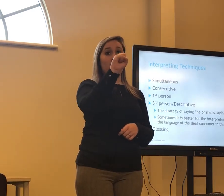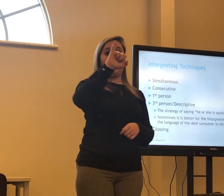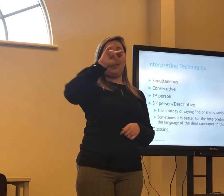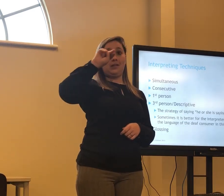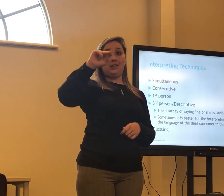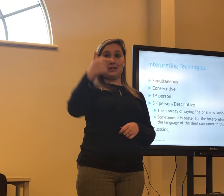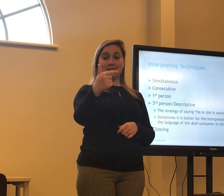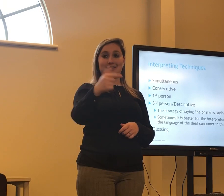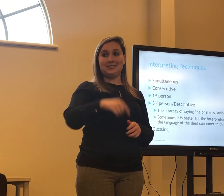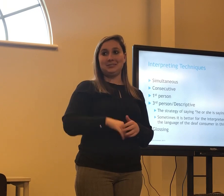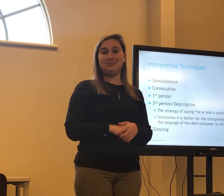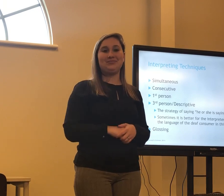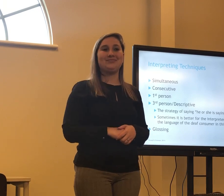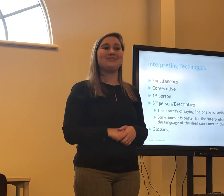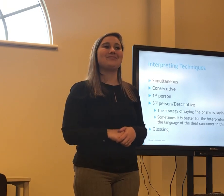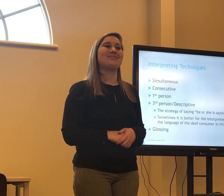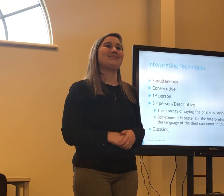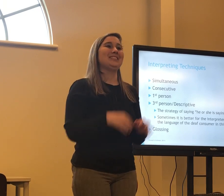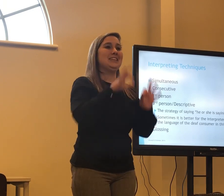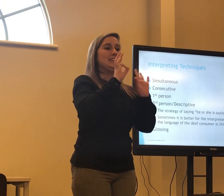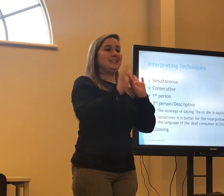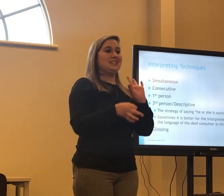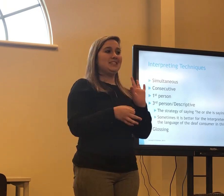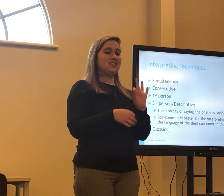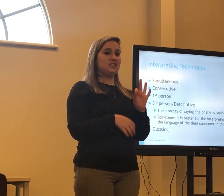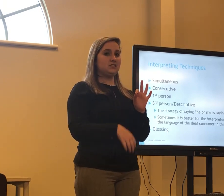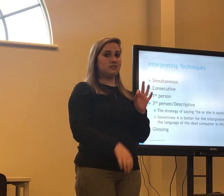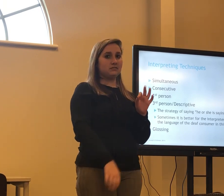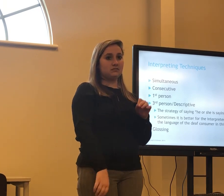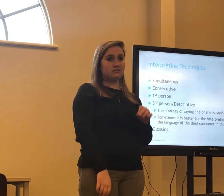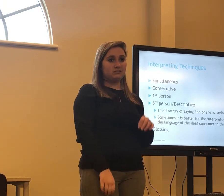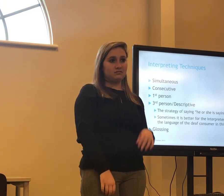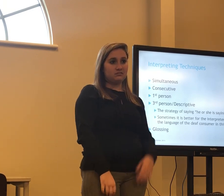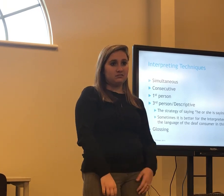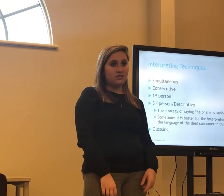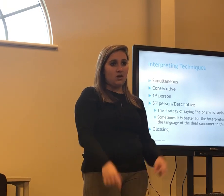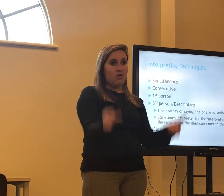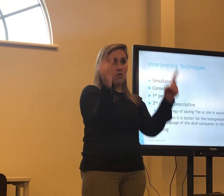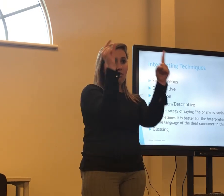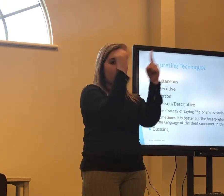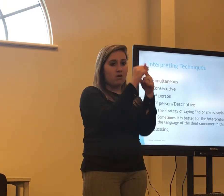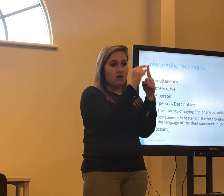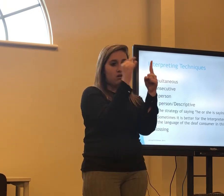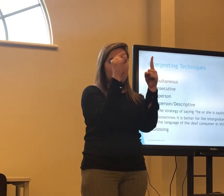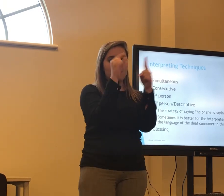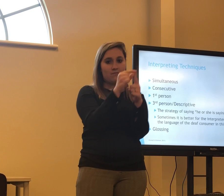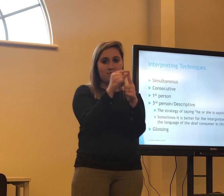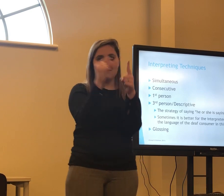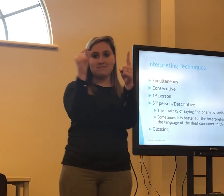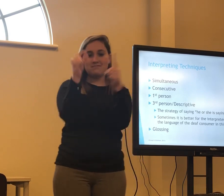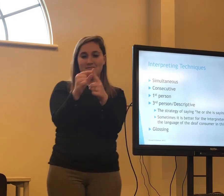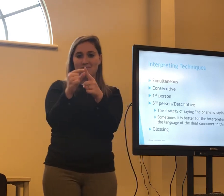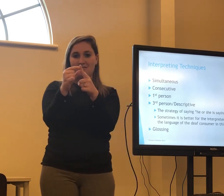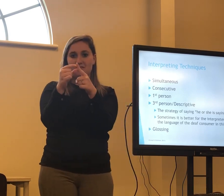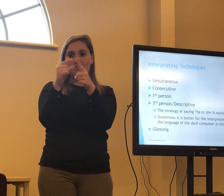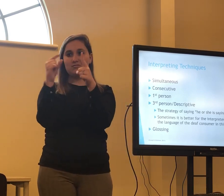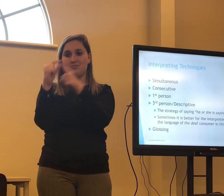Some interpreters, you're saying, oh, this is my worst nightmare. I'm having to, word for word, what is it? But glossing sometimes can be a great